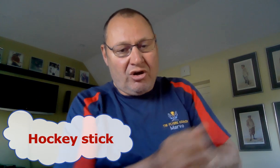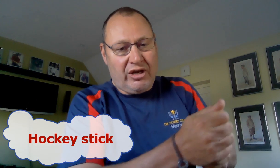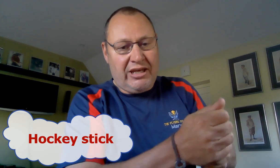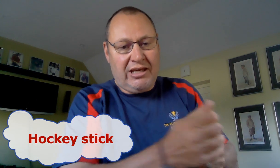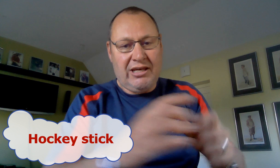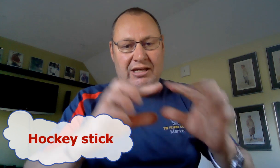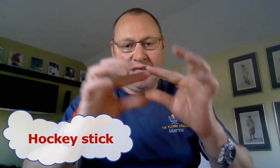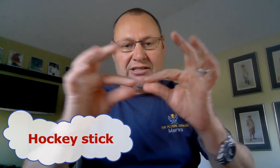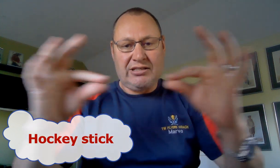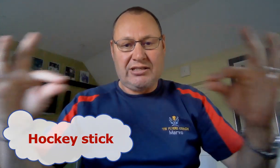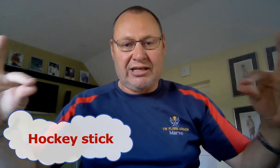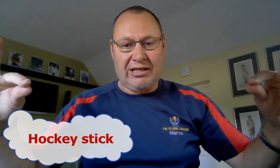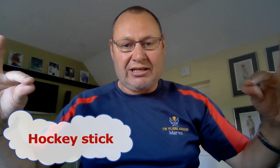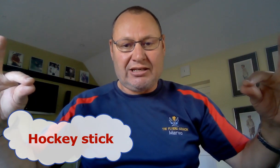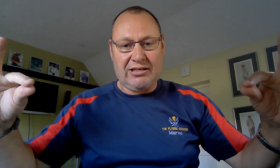Hockey stick.